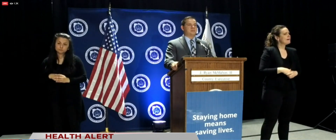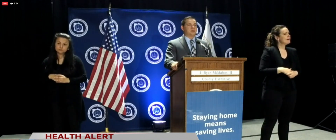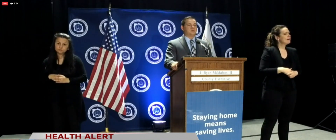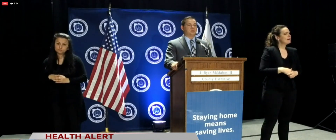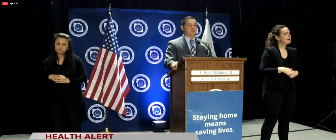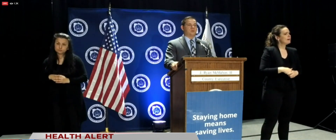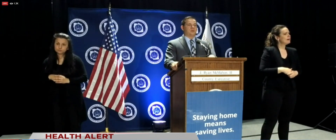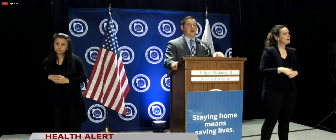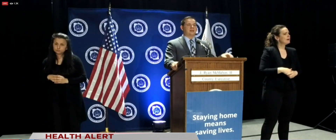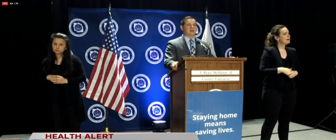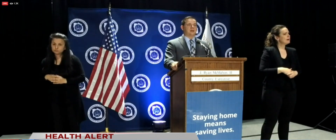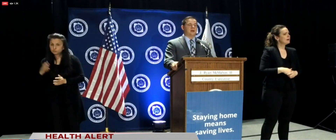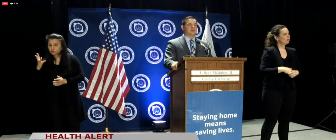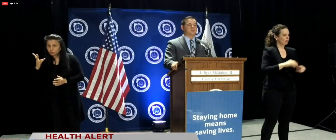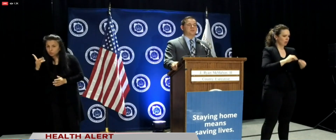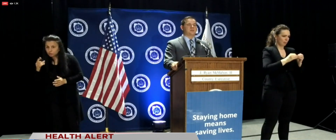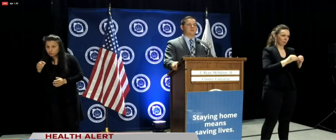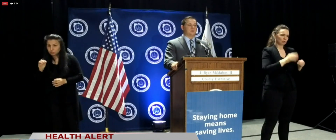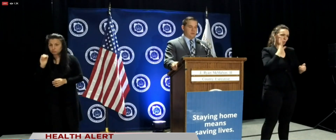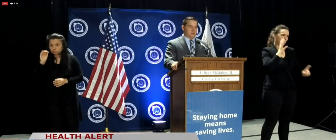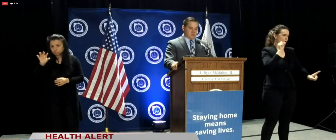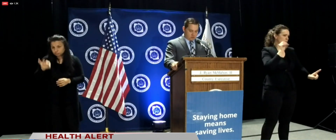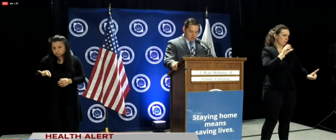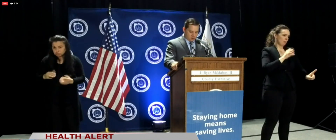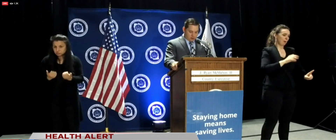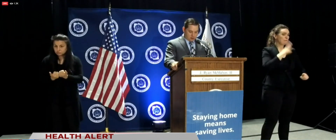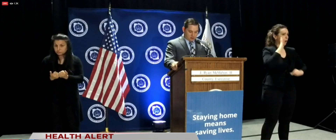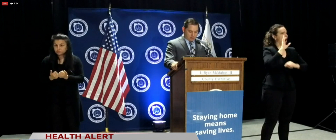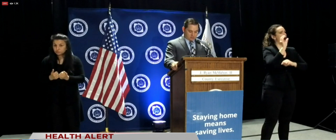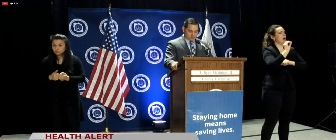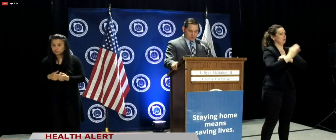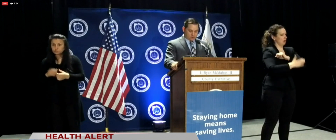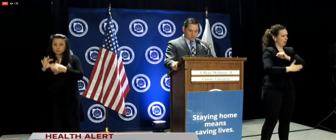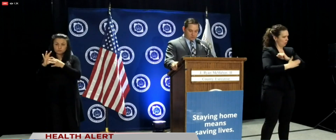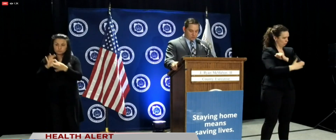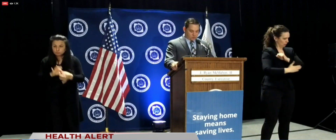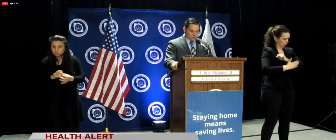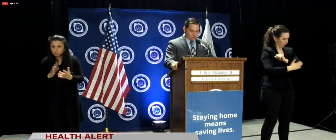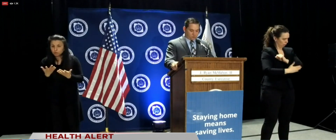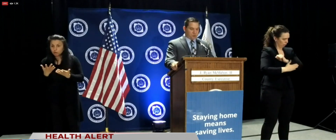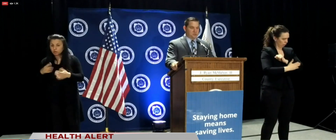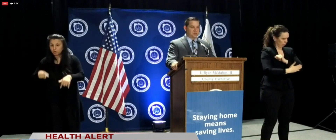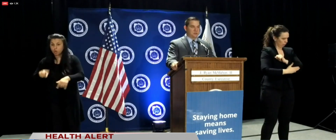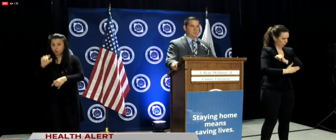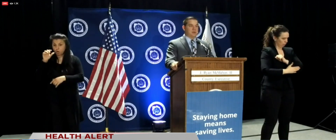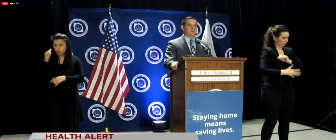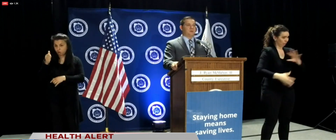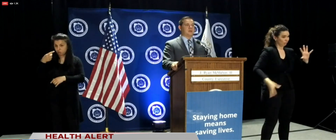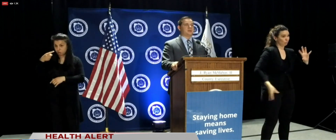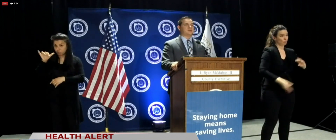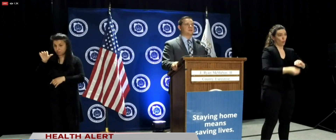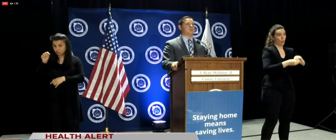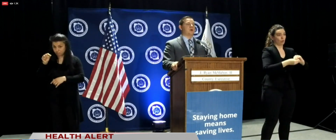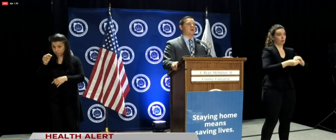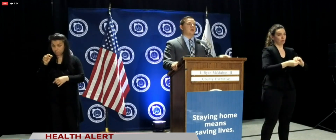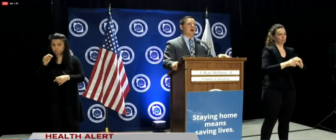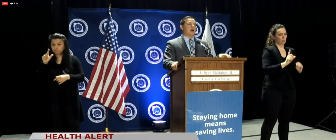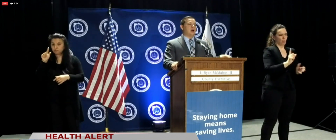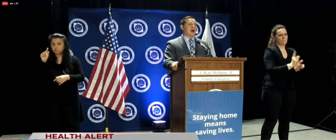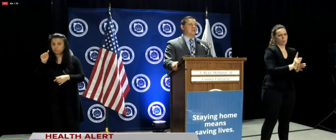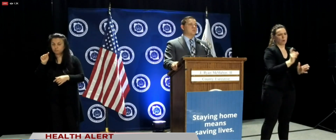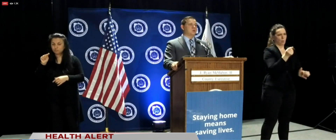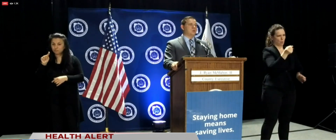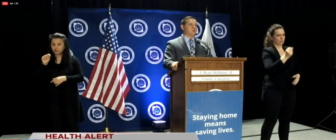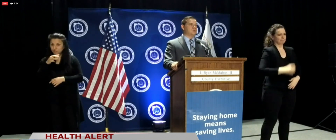numbers I'm giving you are for Onondaga County specifically, except I'll give you a total for the region in a minute for cases, but